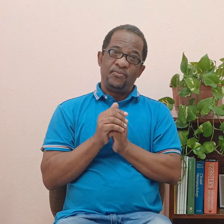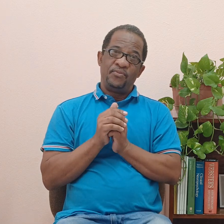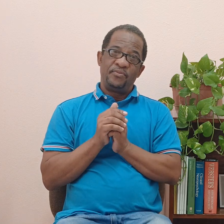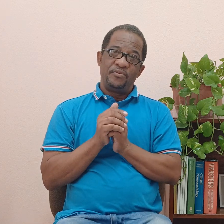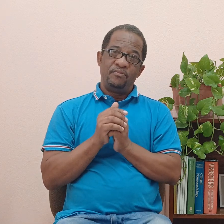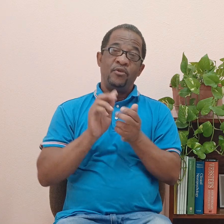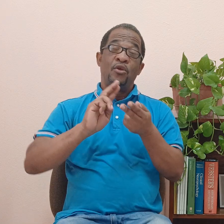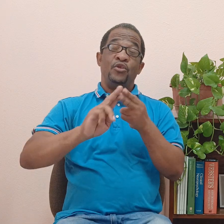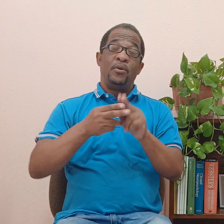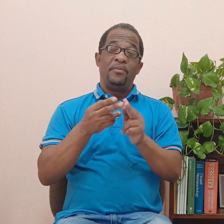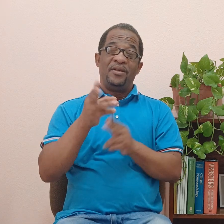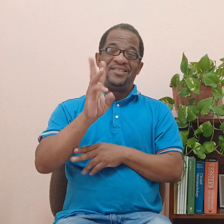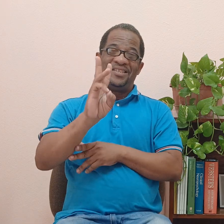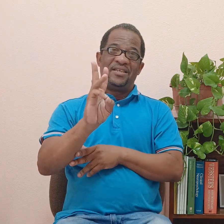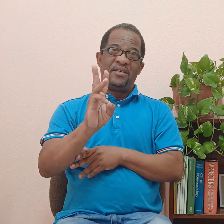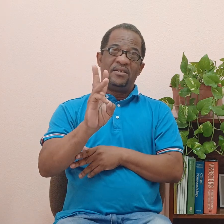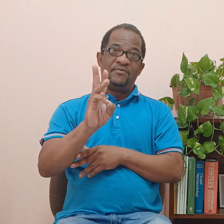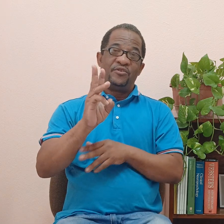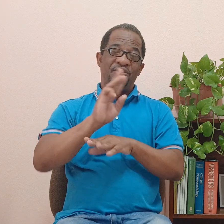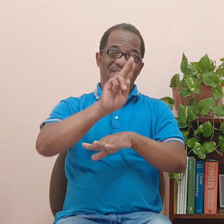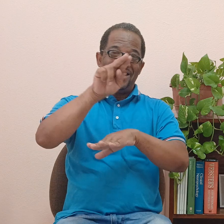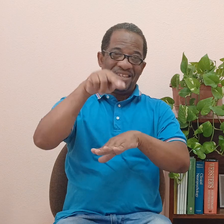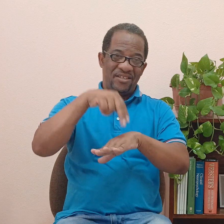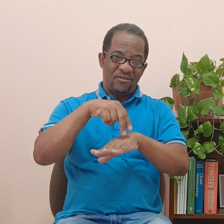6. Nations roar.